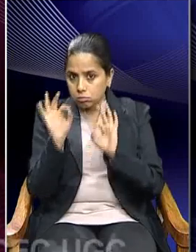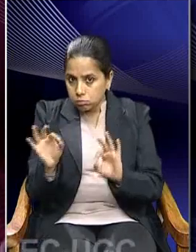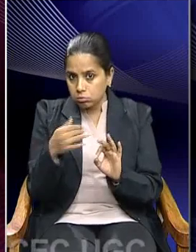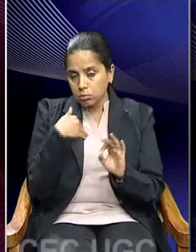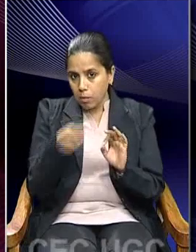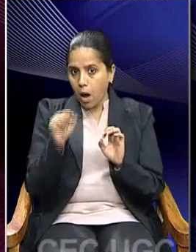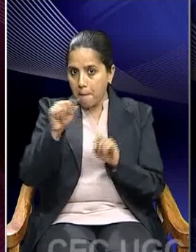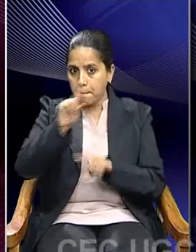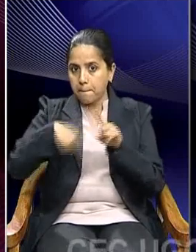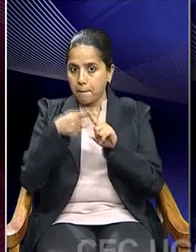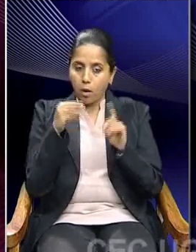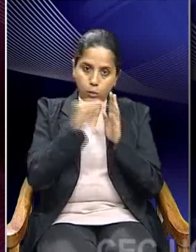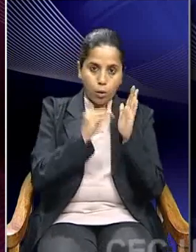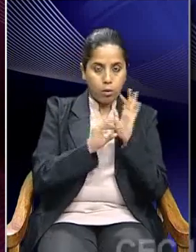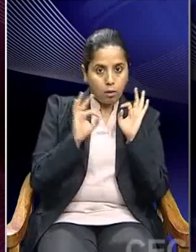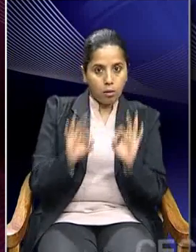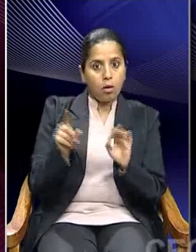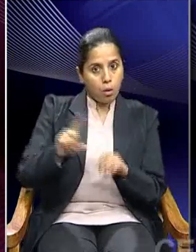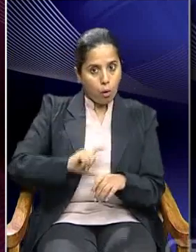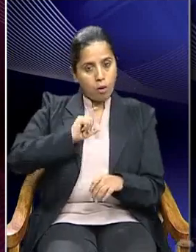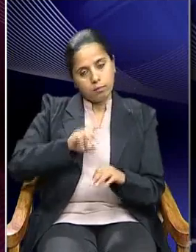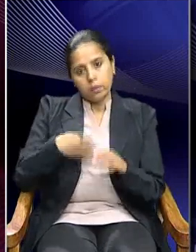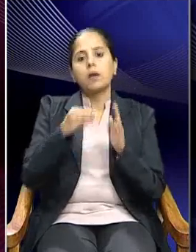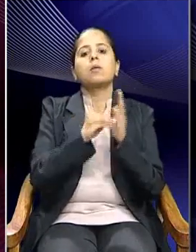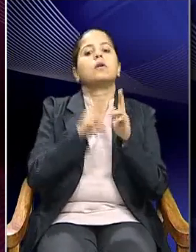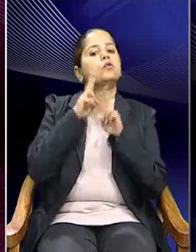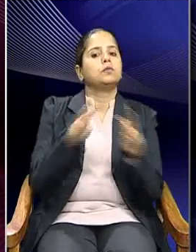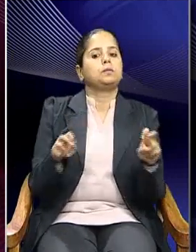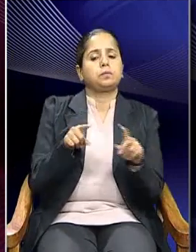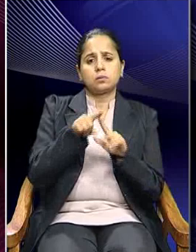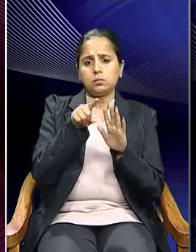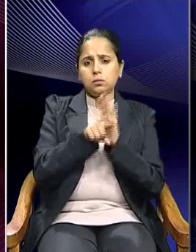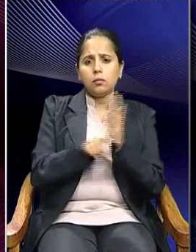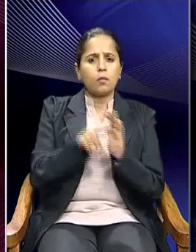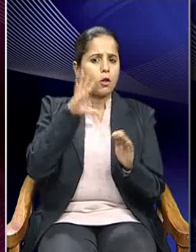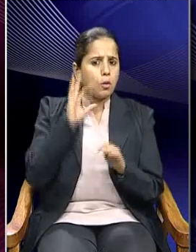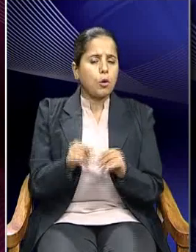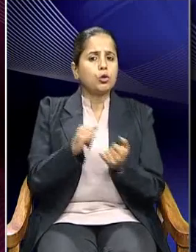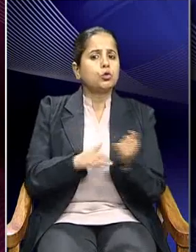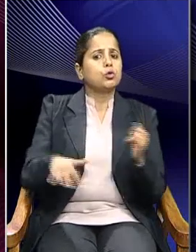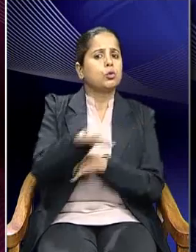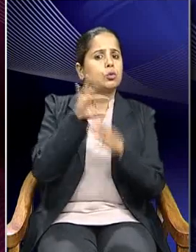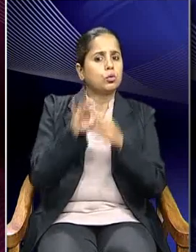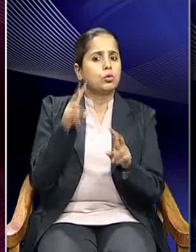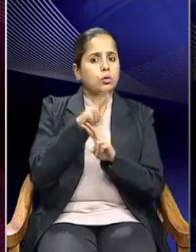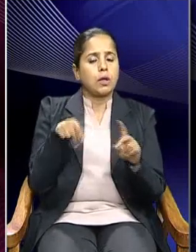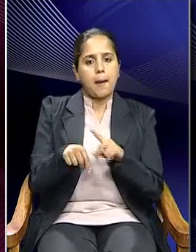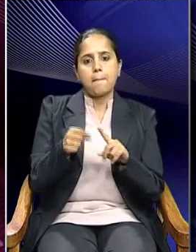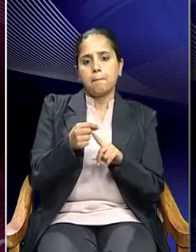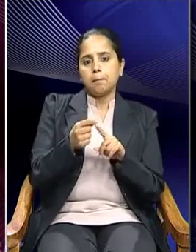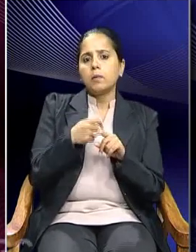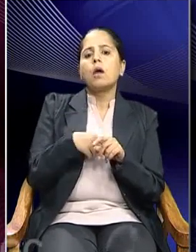done. One of the most important ethical guidelines in sociological research is privacy